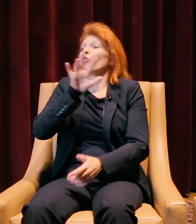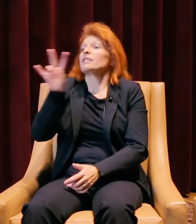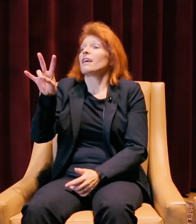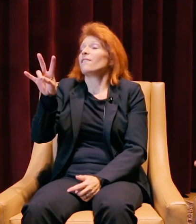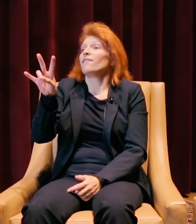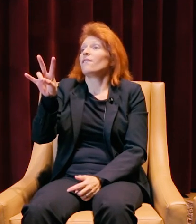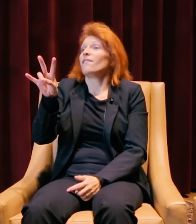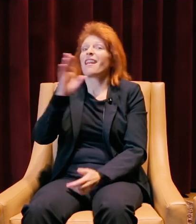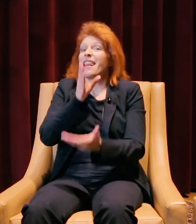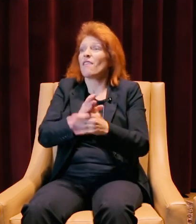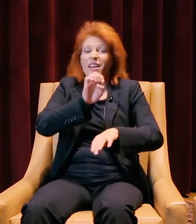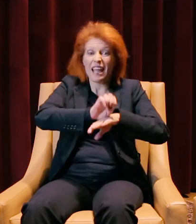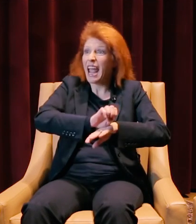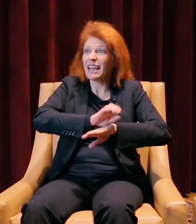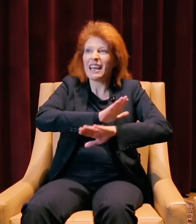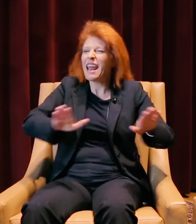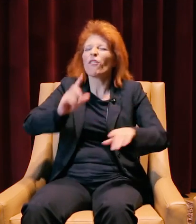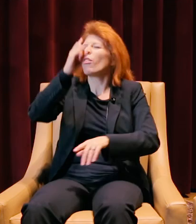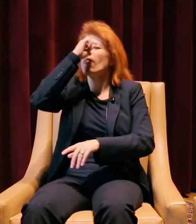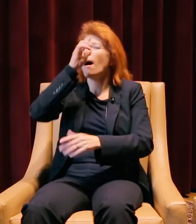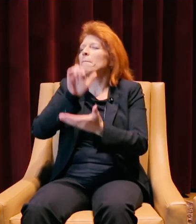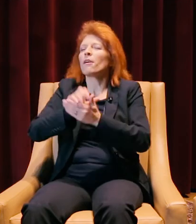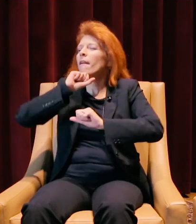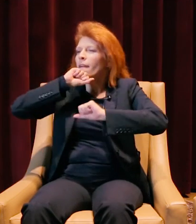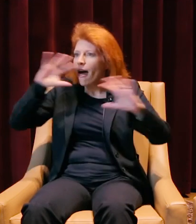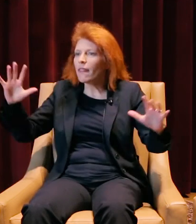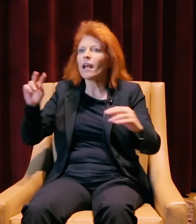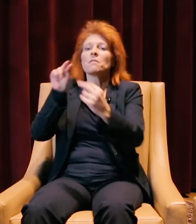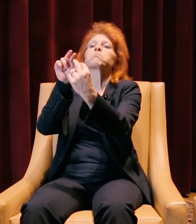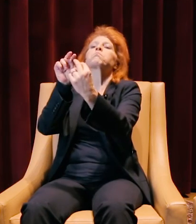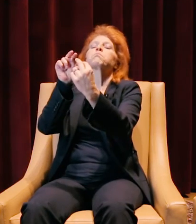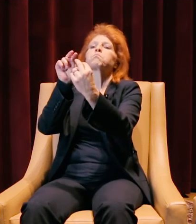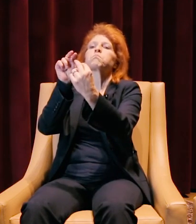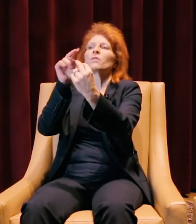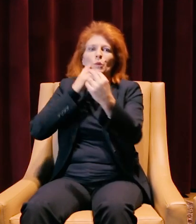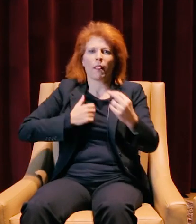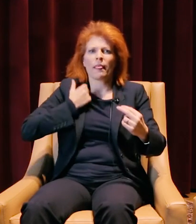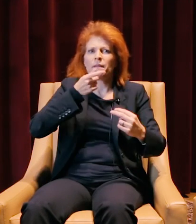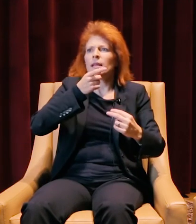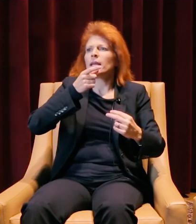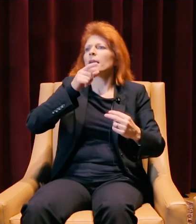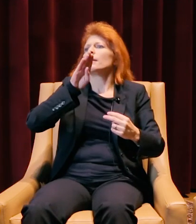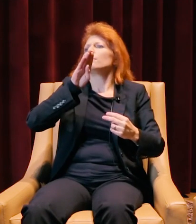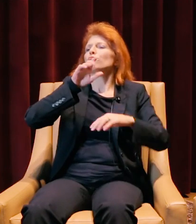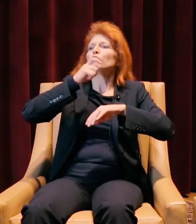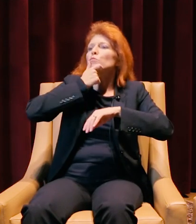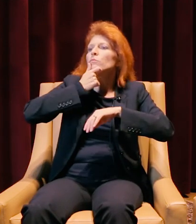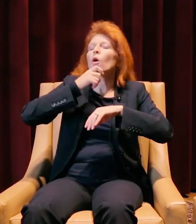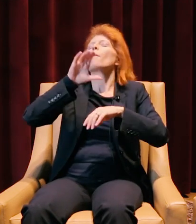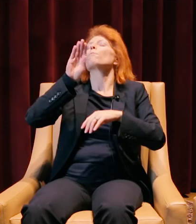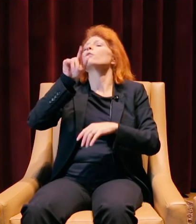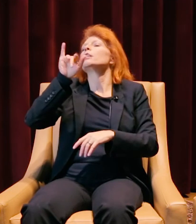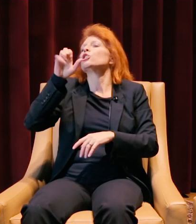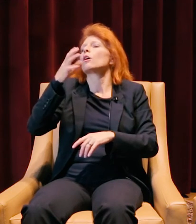years old. I had never been engaged. I had never thought about marriage. And she was living in British Columbia. I was living just outside